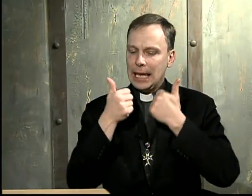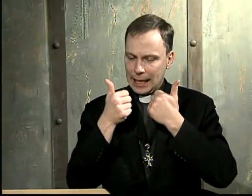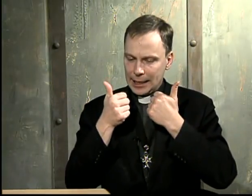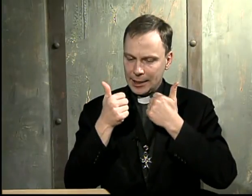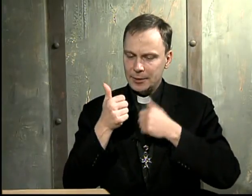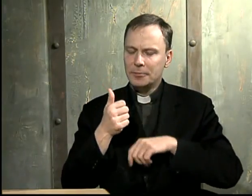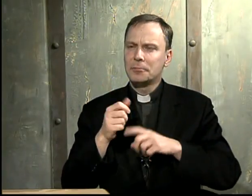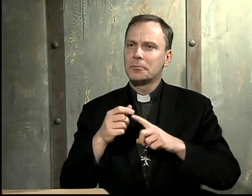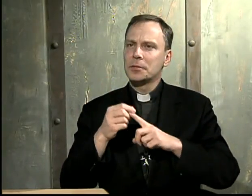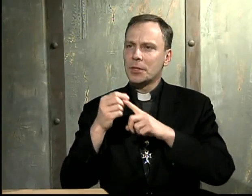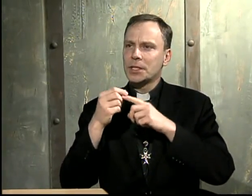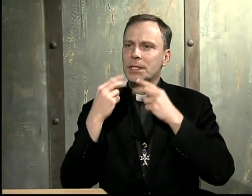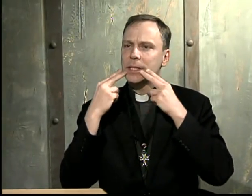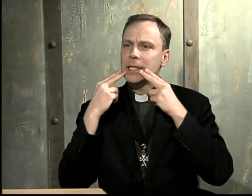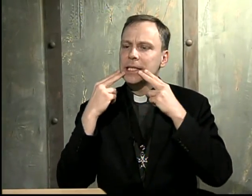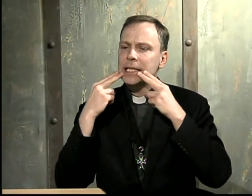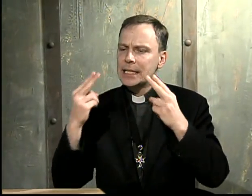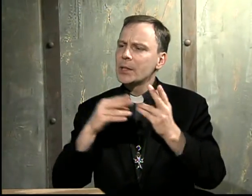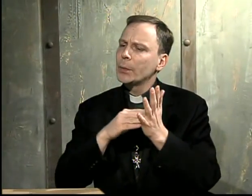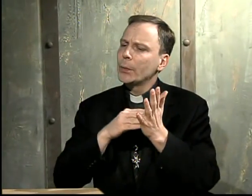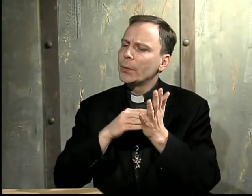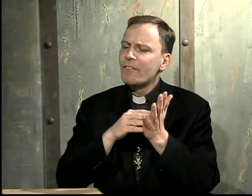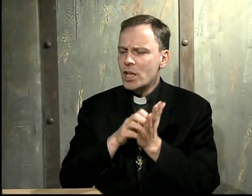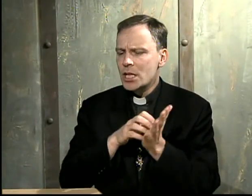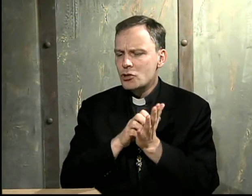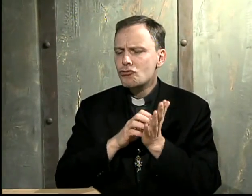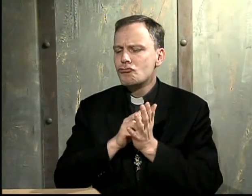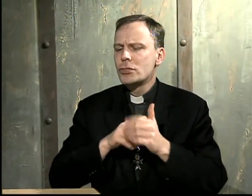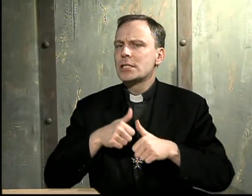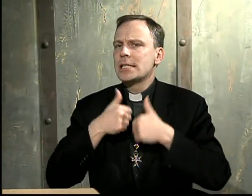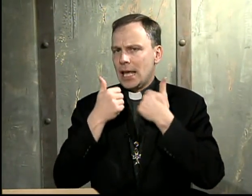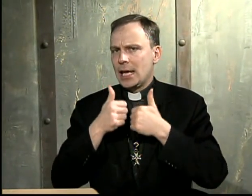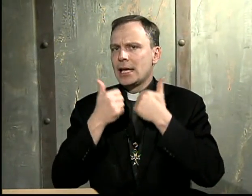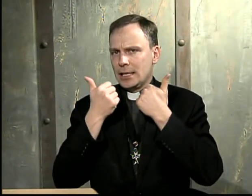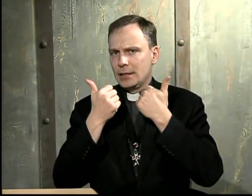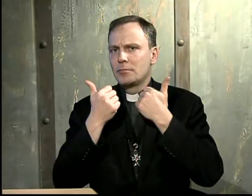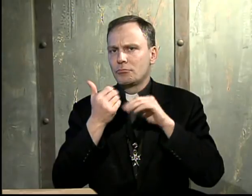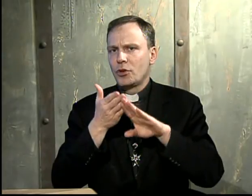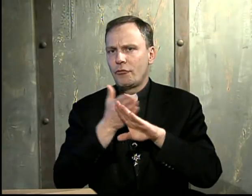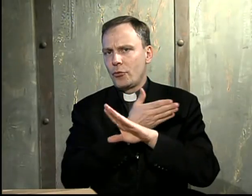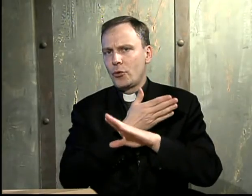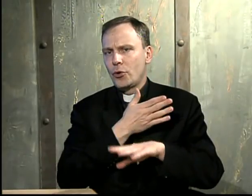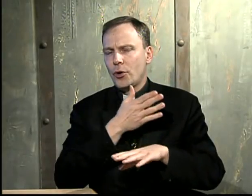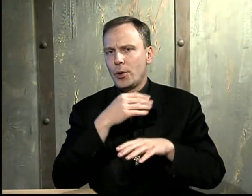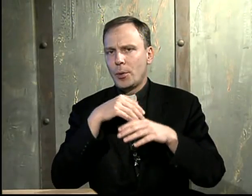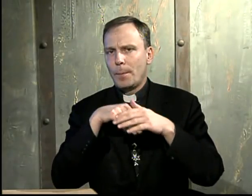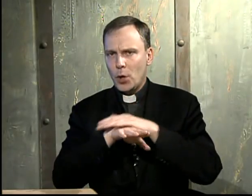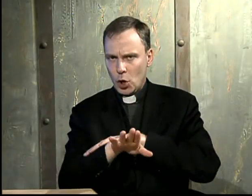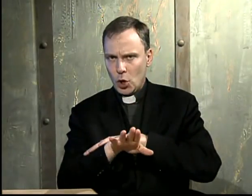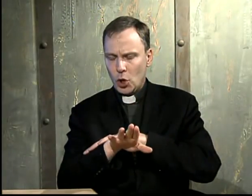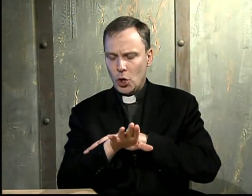our want to protect the innocent lives, those who are vulnerable,